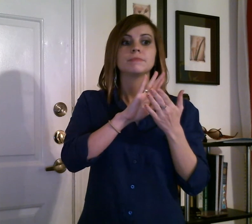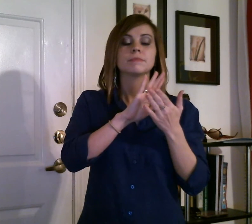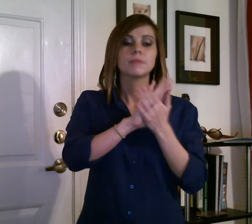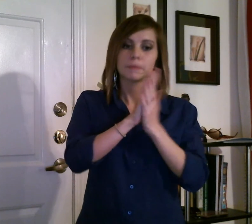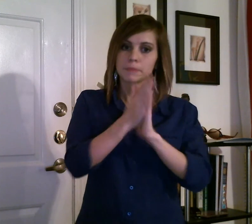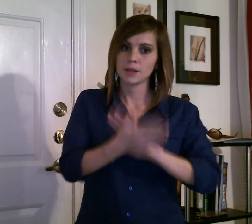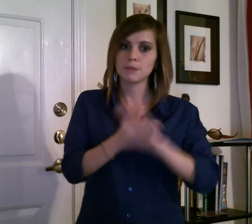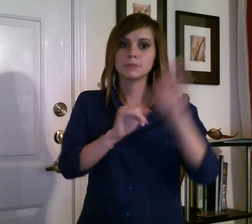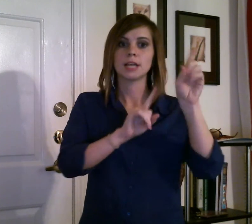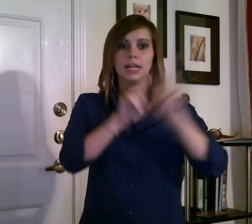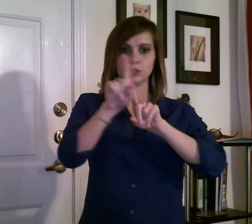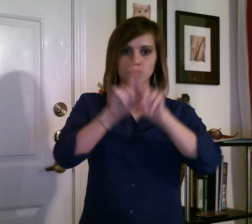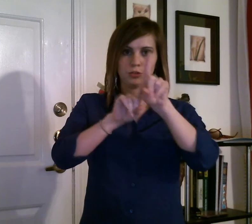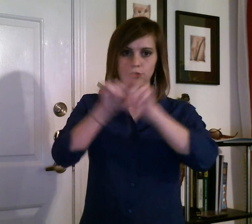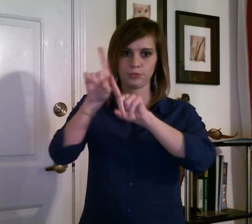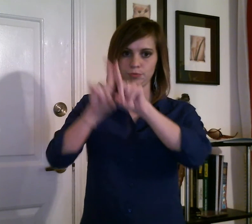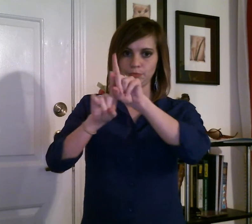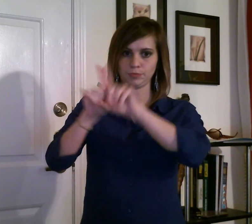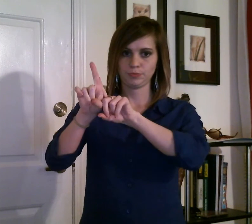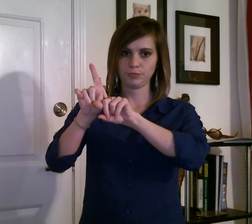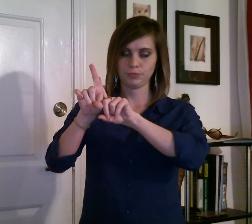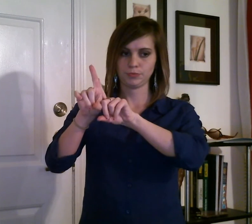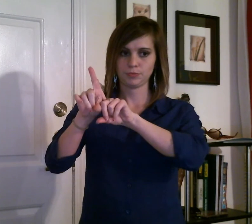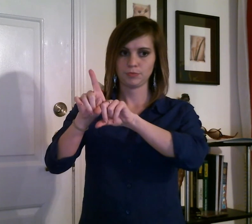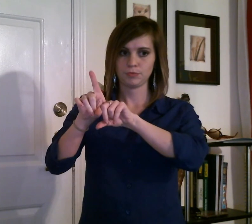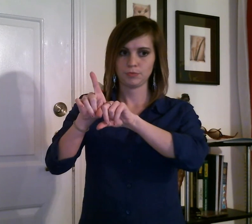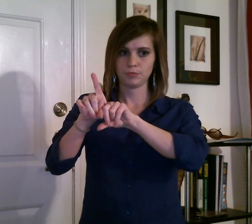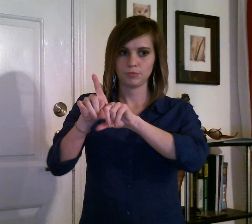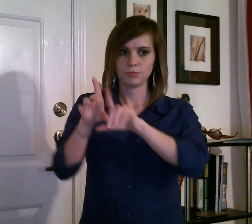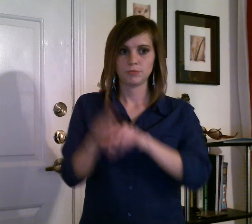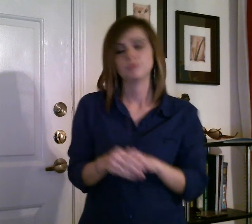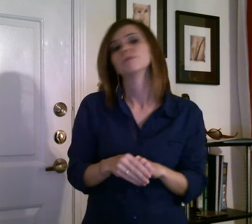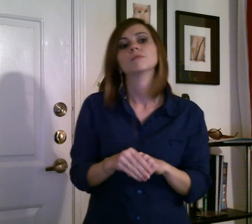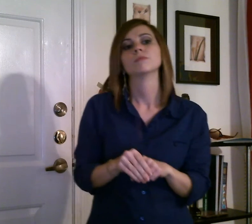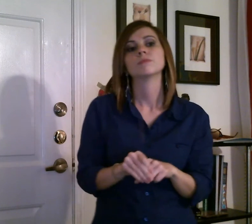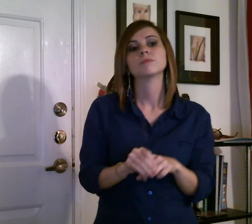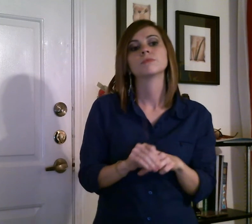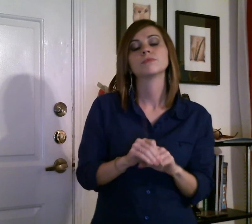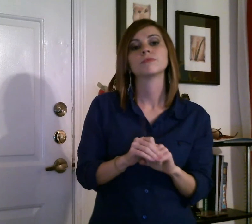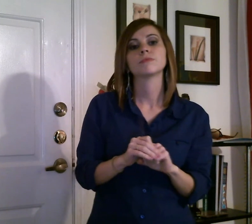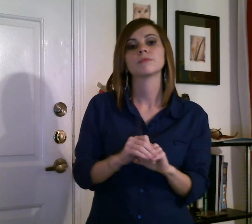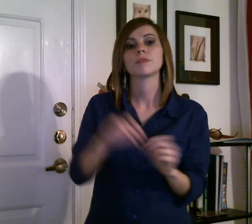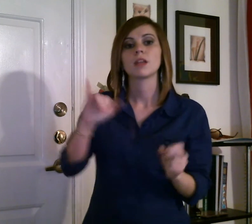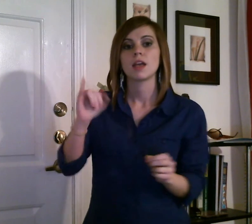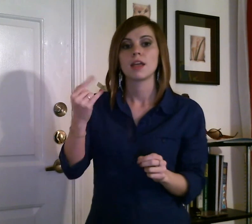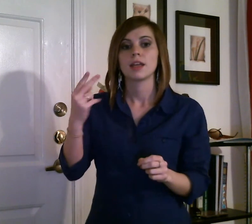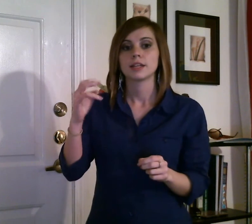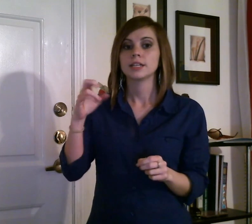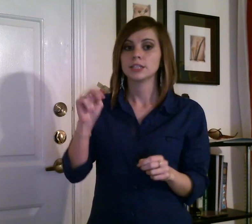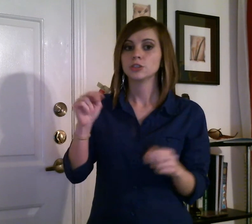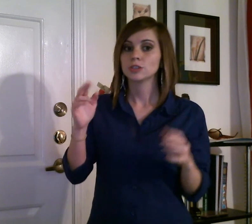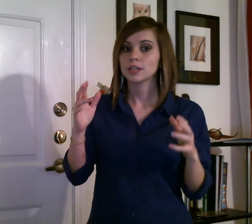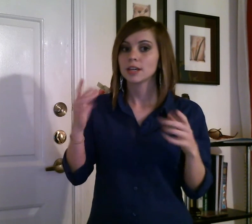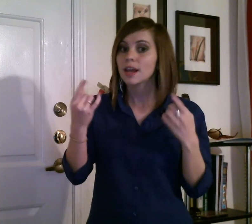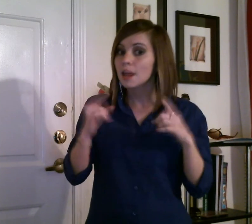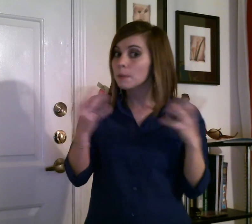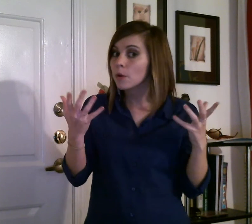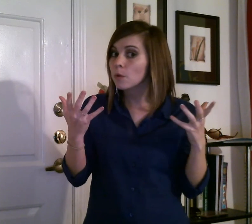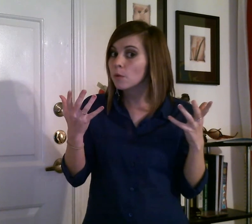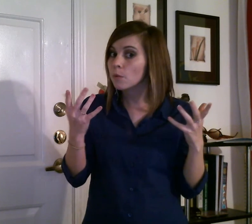we are at where we actually have the ignition at the center. And we still have all of the other molecules trying to